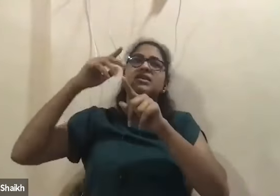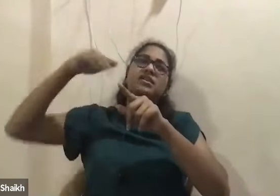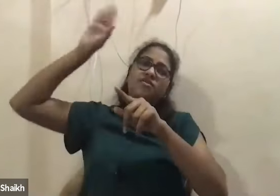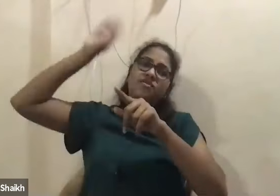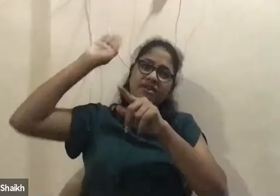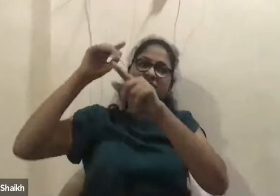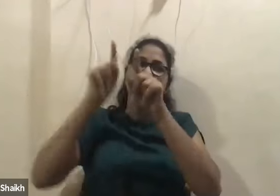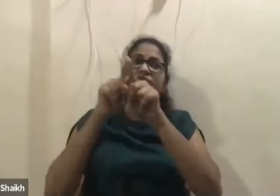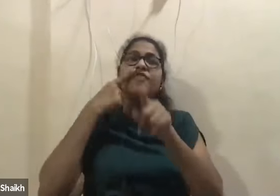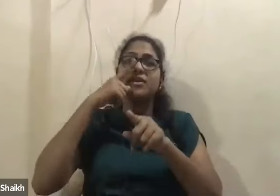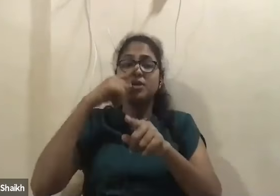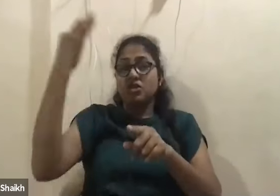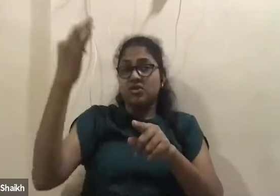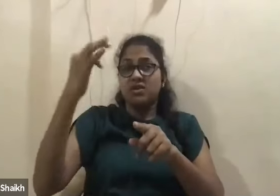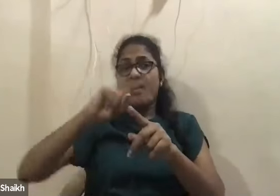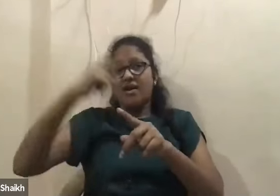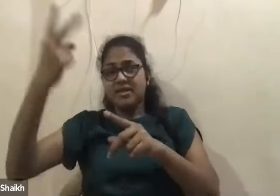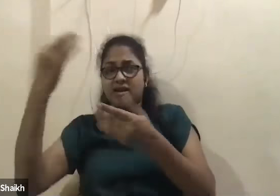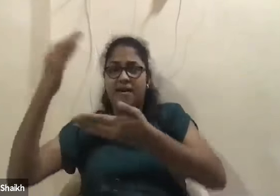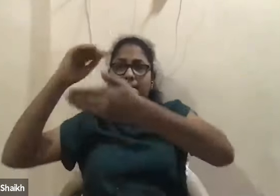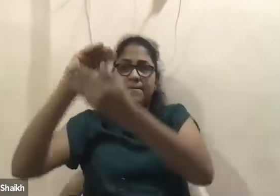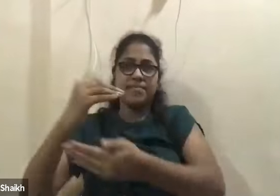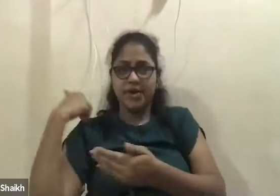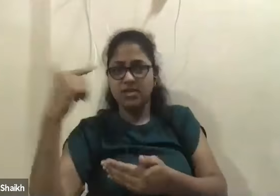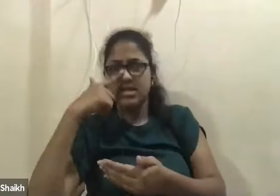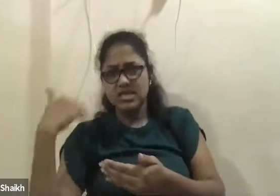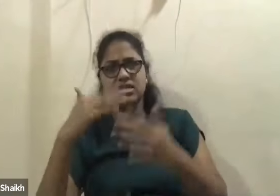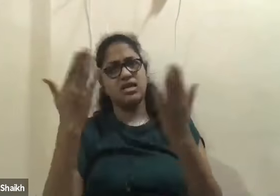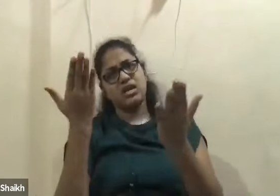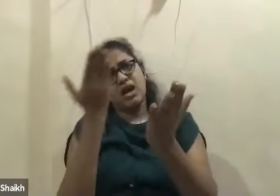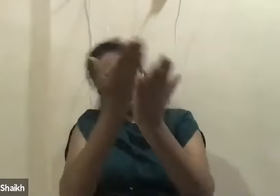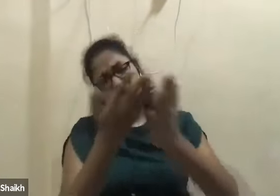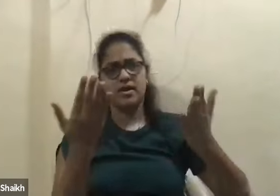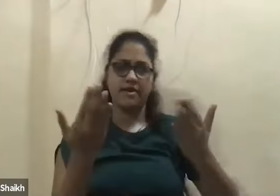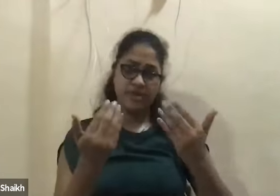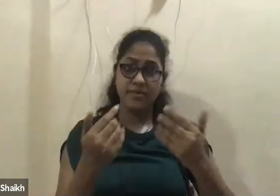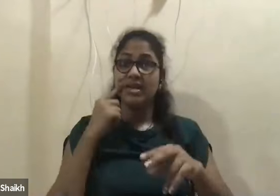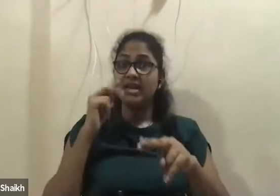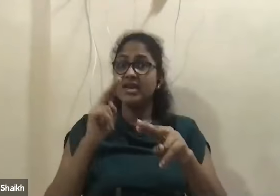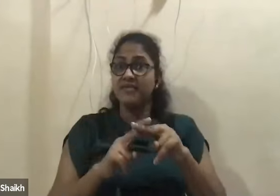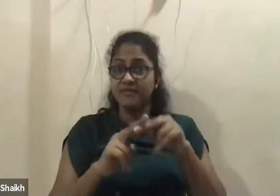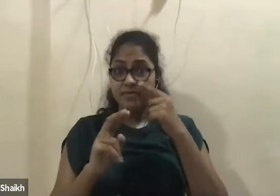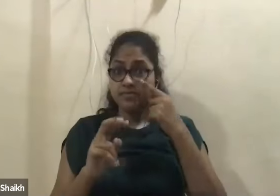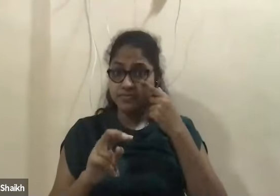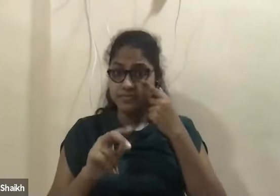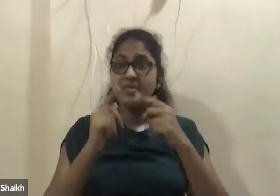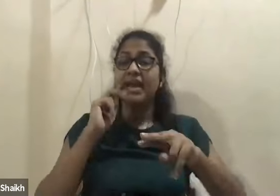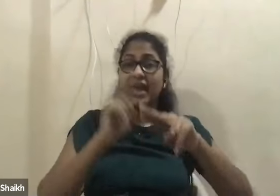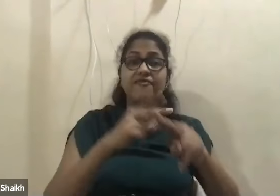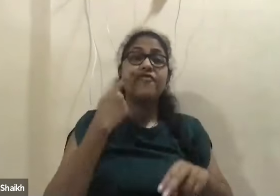a relative can apply if they are not available. If any of them are available, then of course, if parents are available, then consent